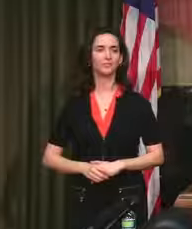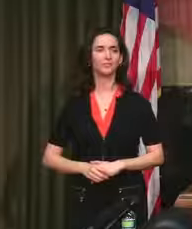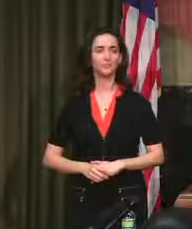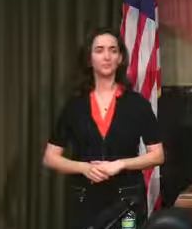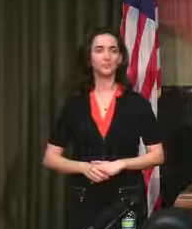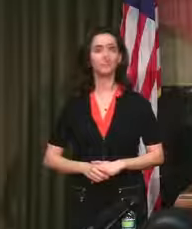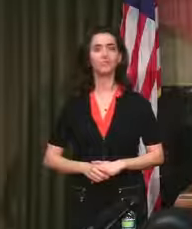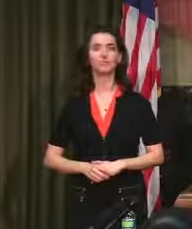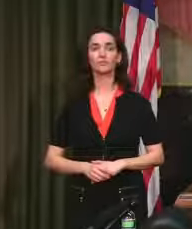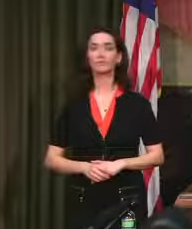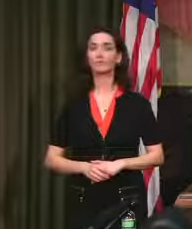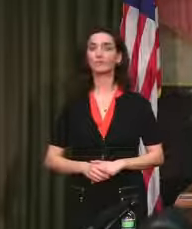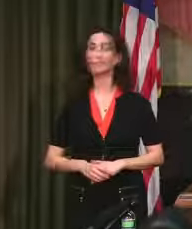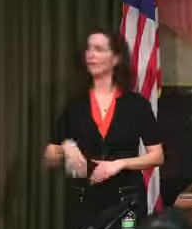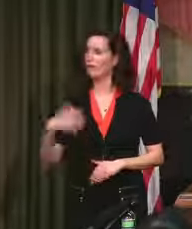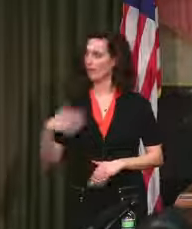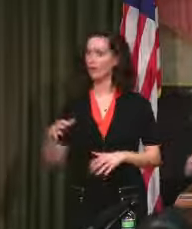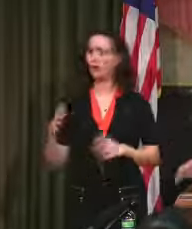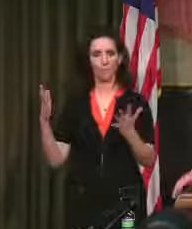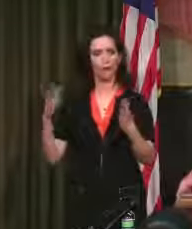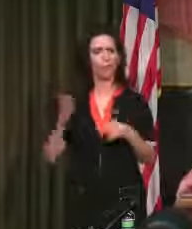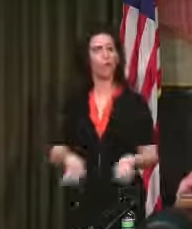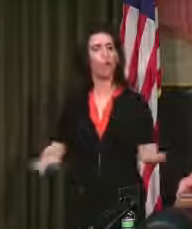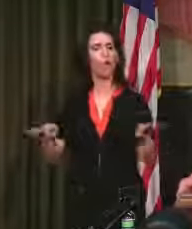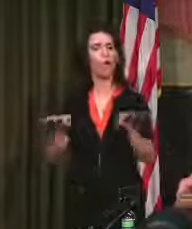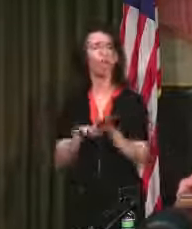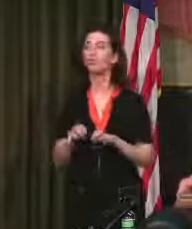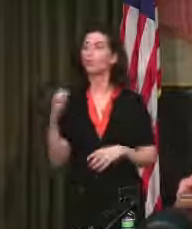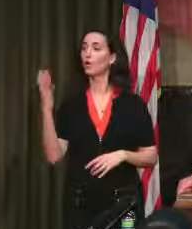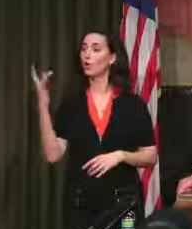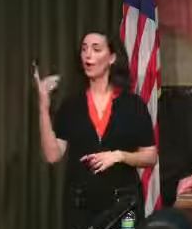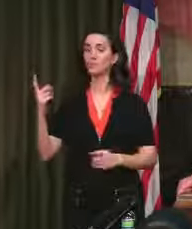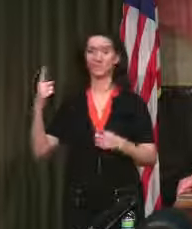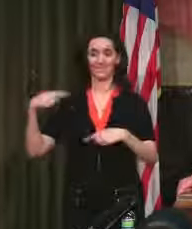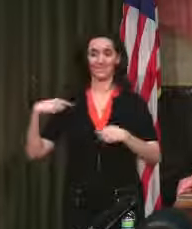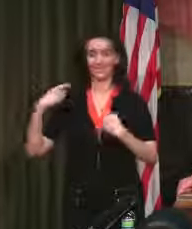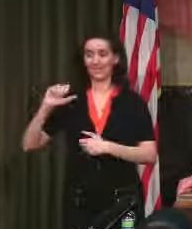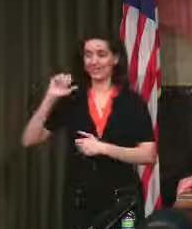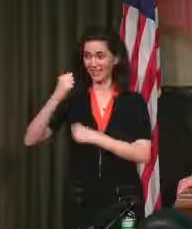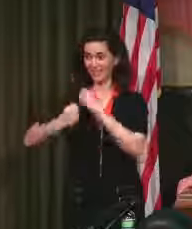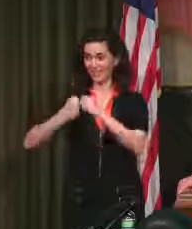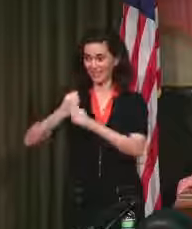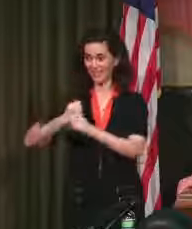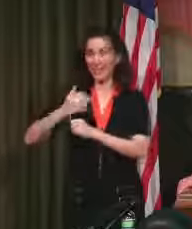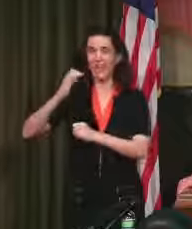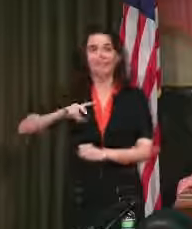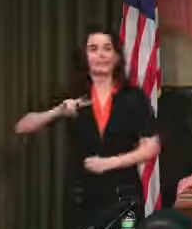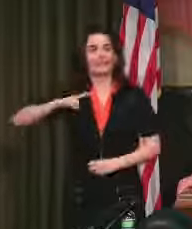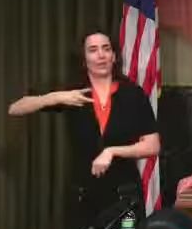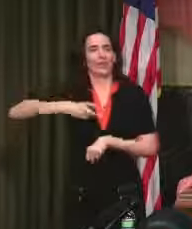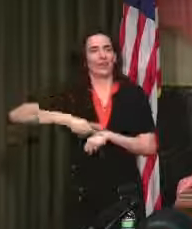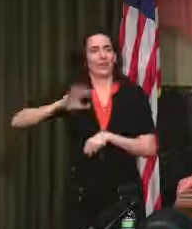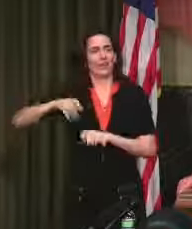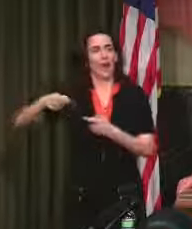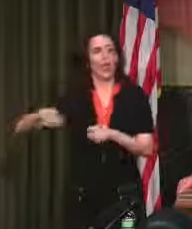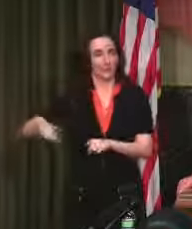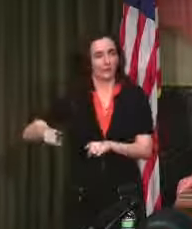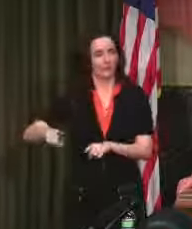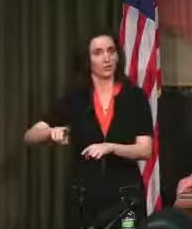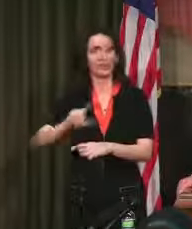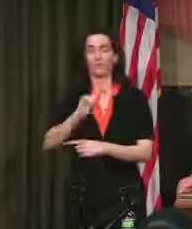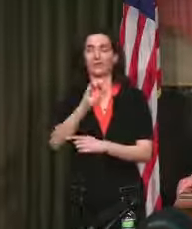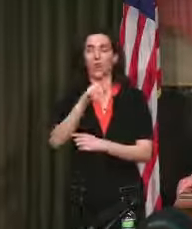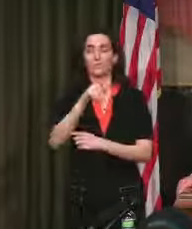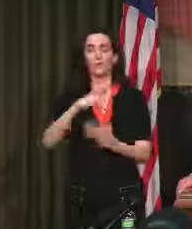And that is worthy of applause because it's only the second time in 10 years that that has happened, that we have funded our